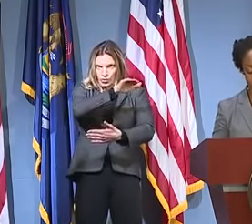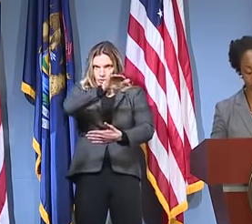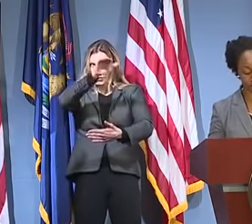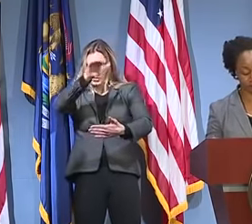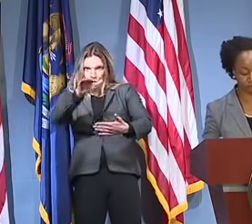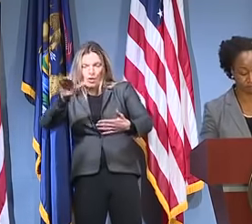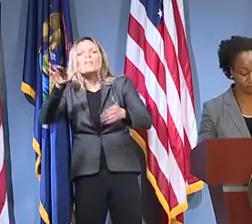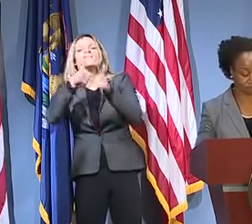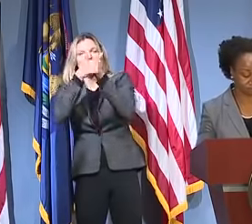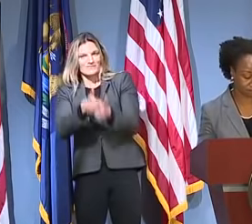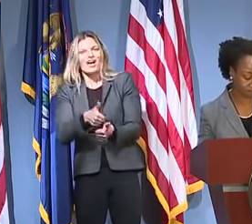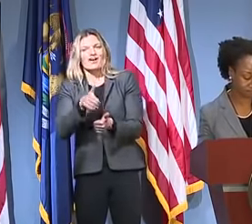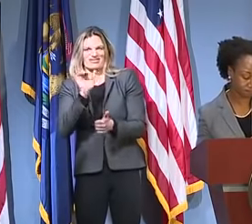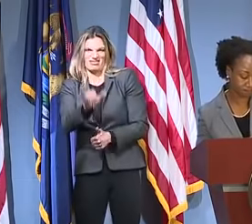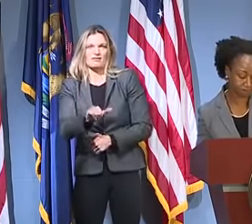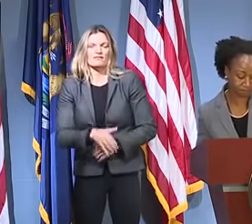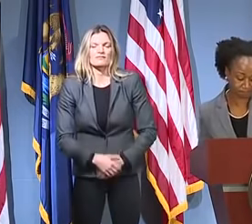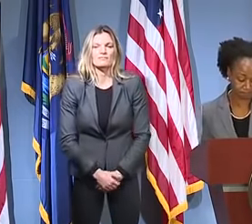data.